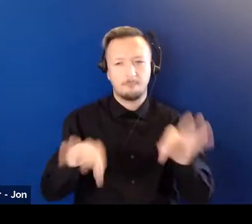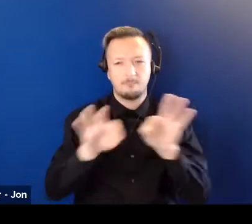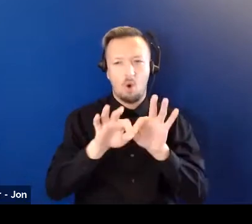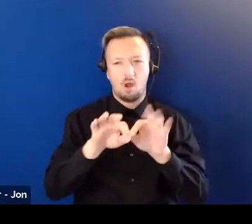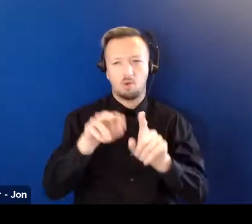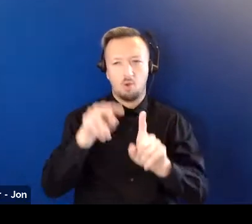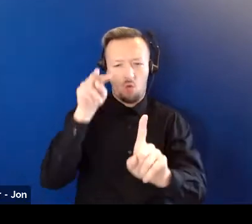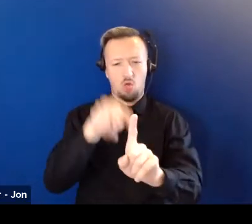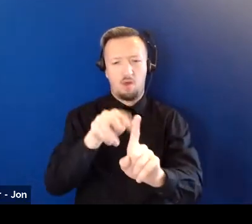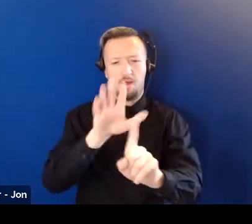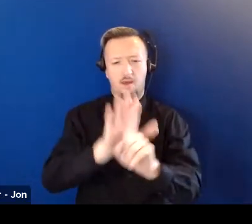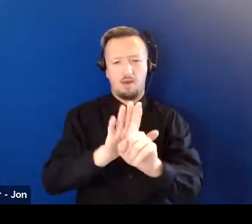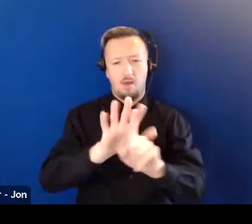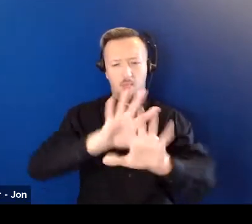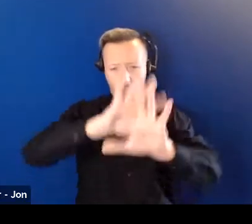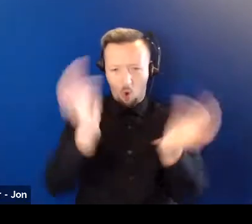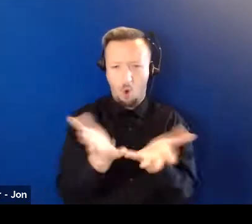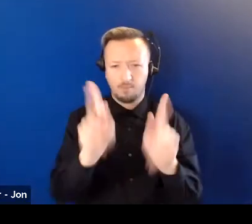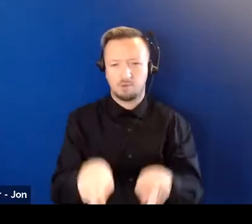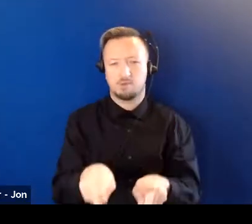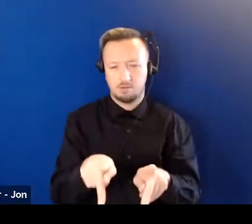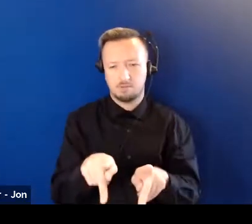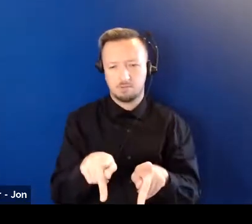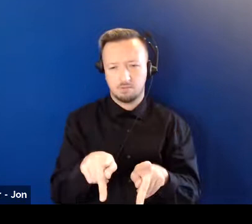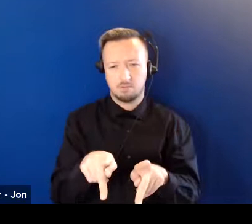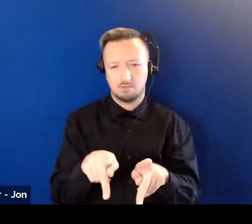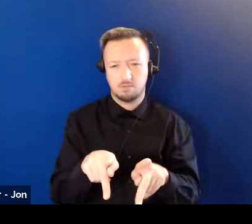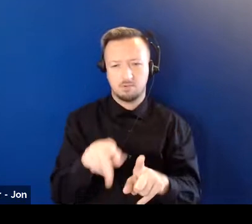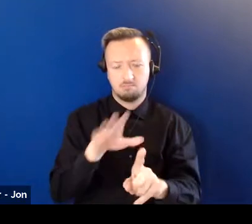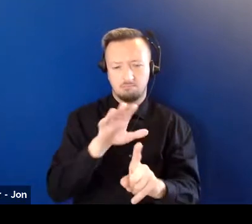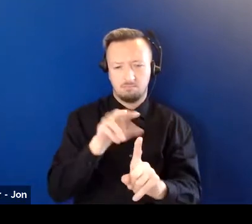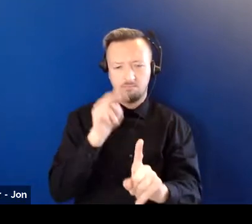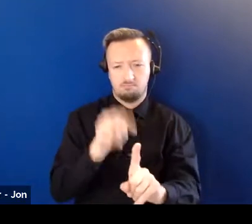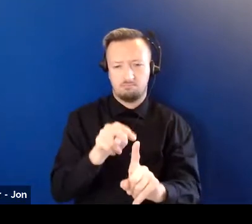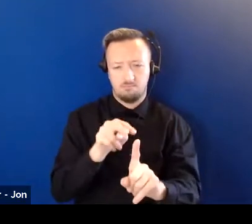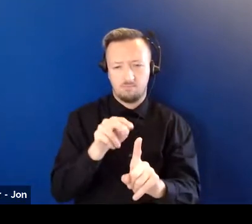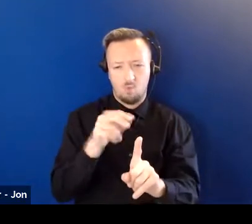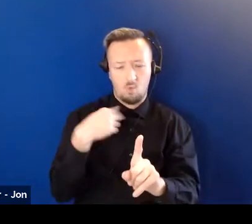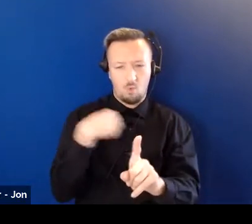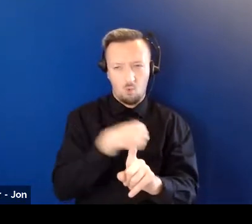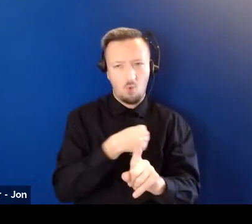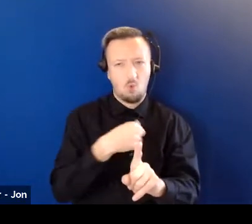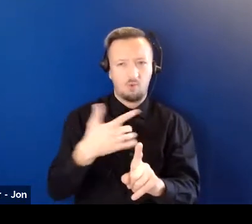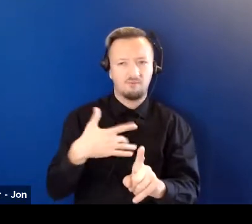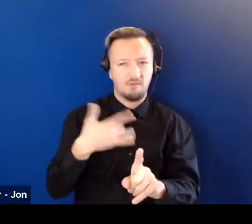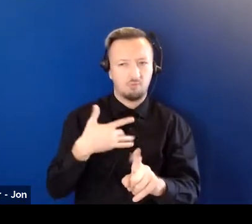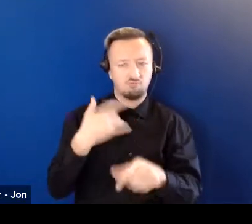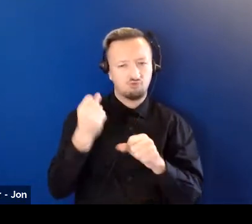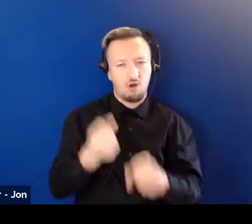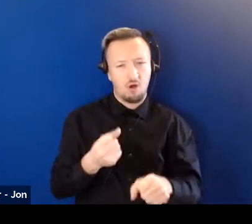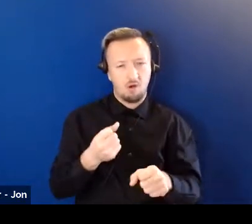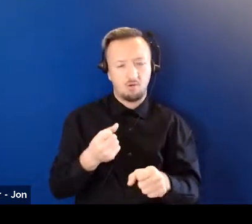I think trusted that this would be a process that would,